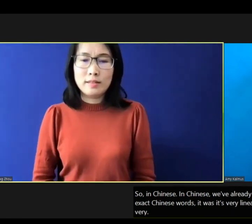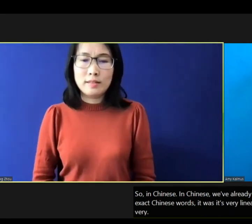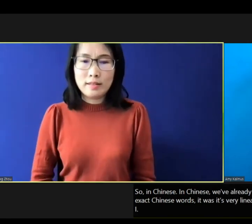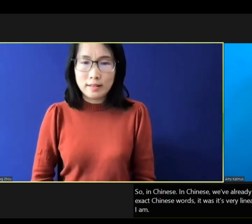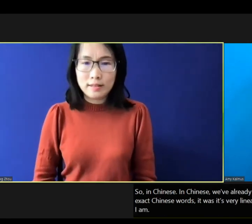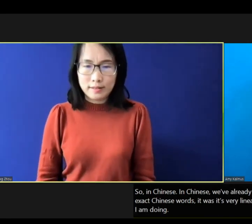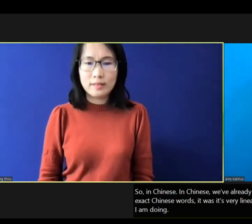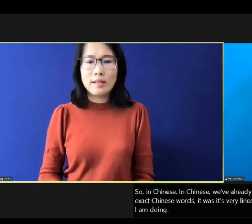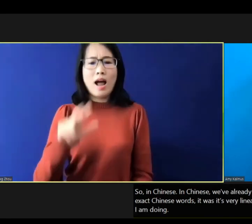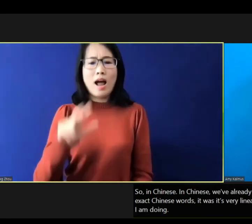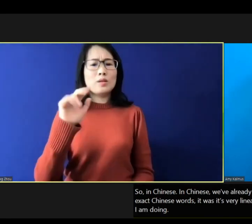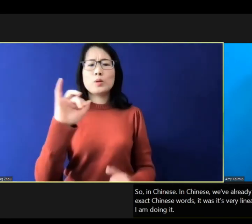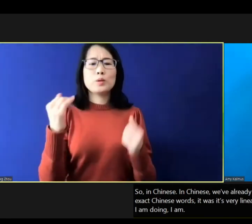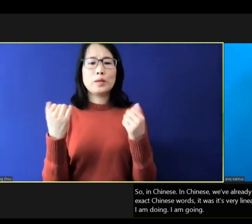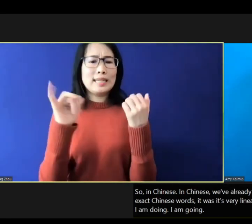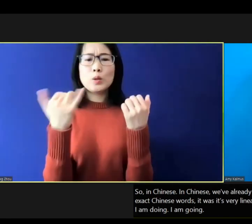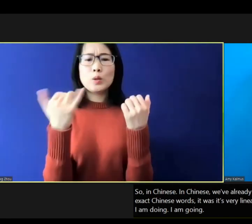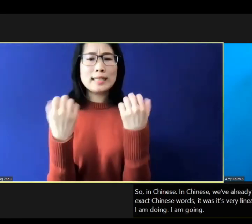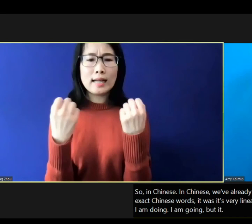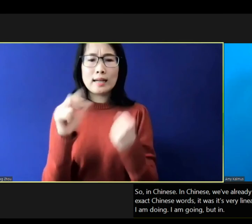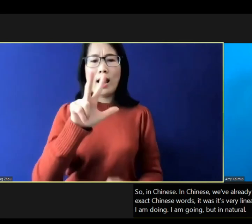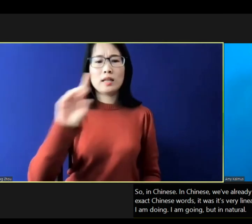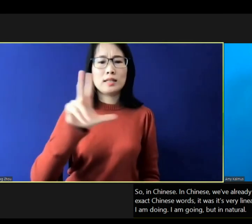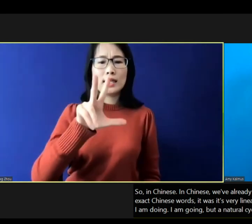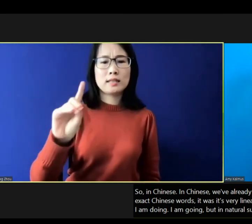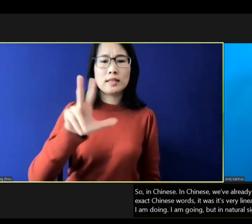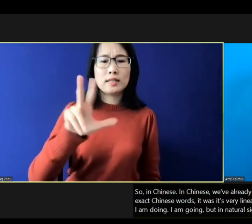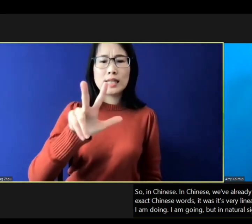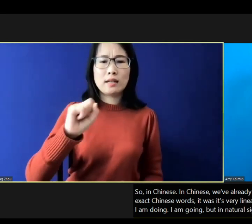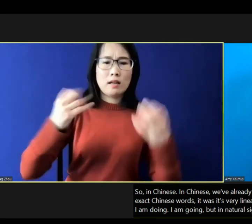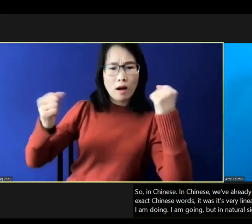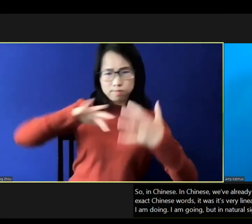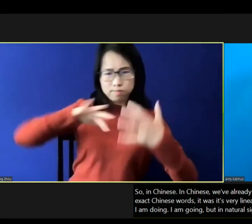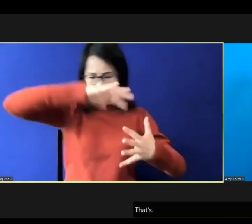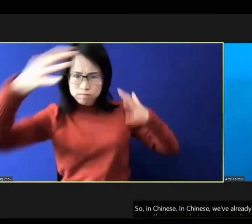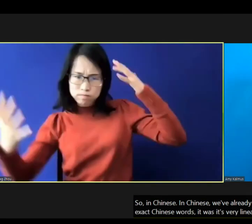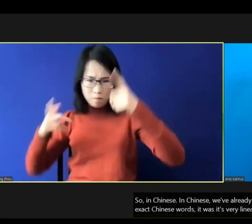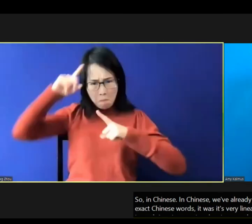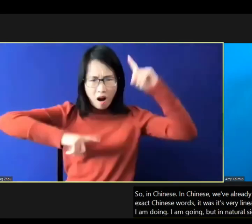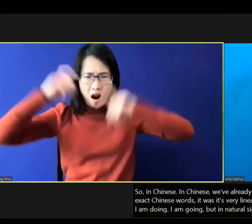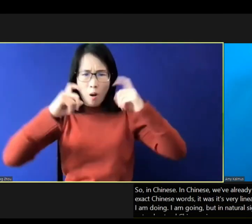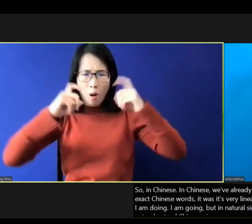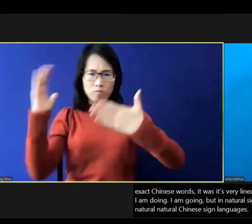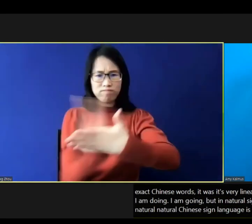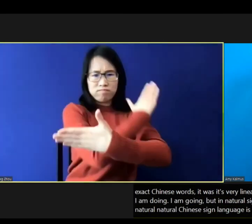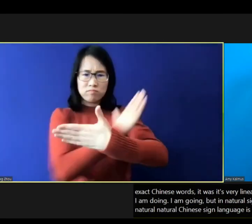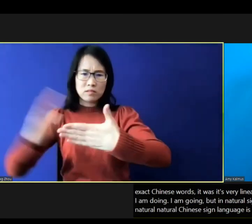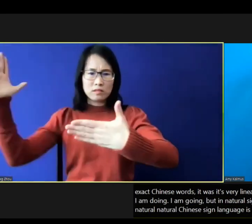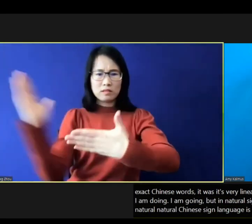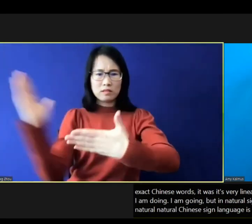I am doing, I am going. But in natural sign language, natural Chinese sign language is a